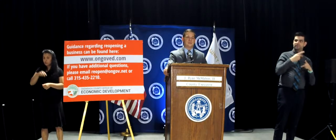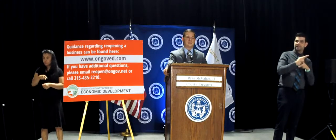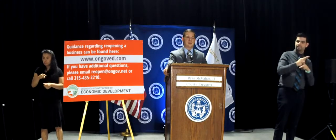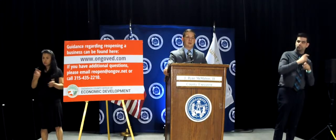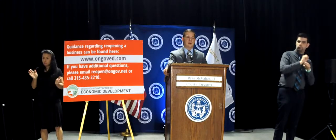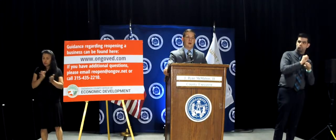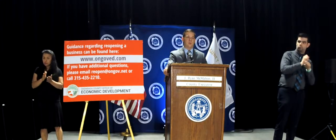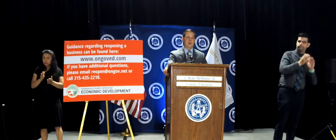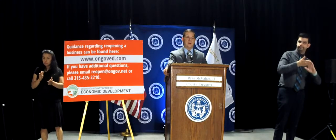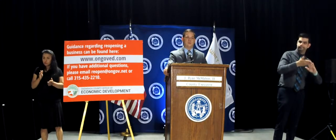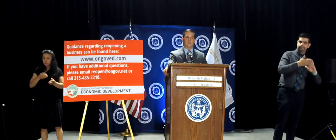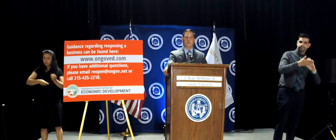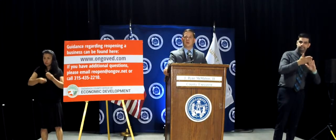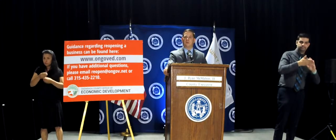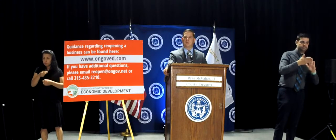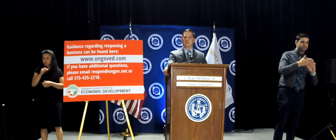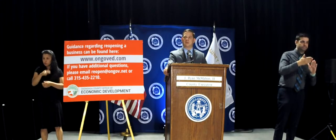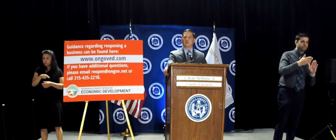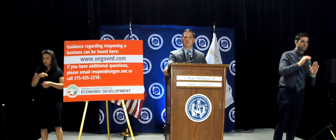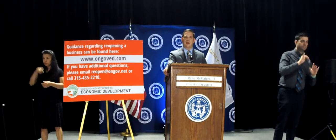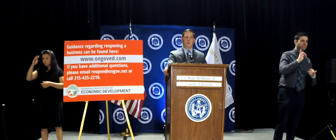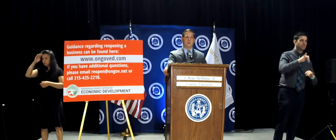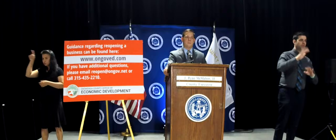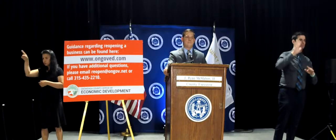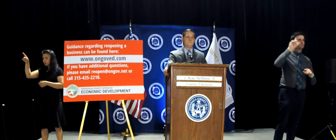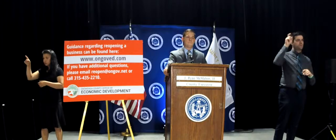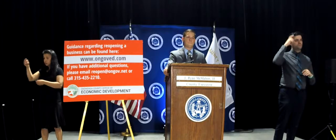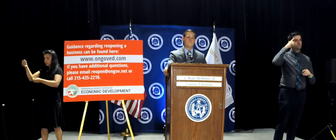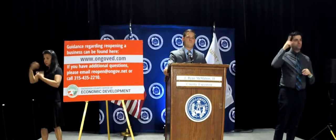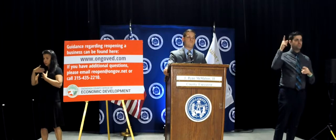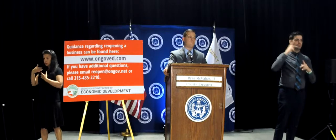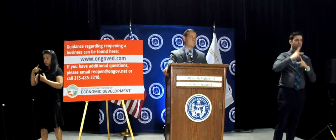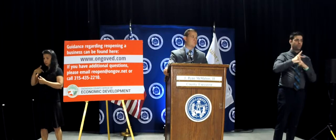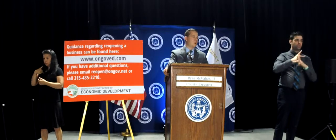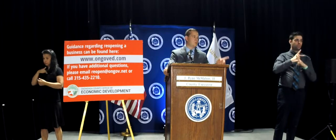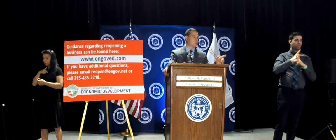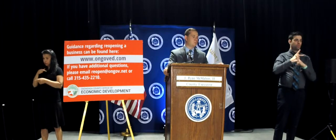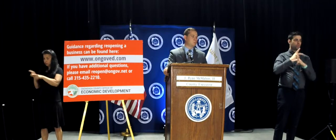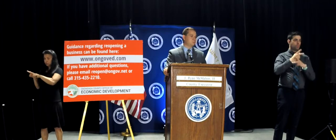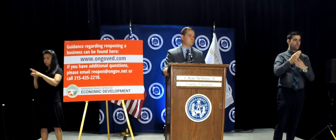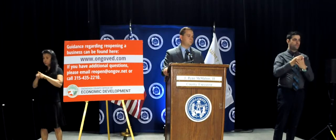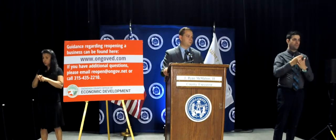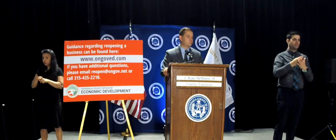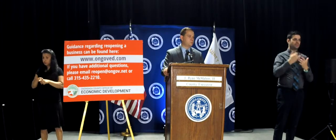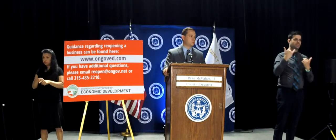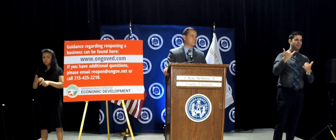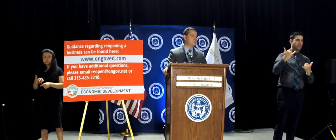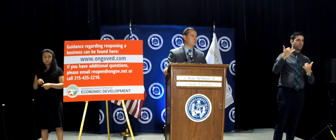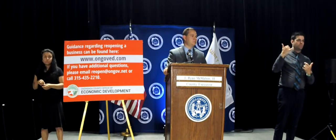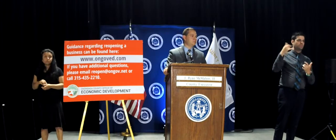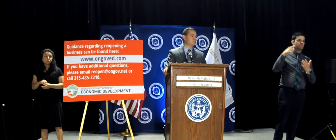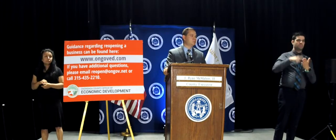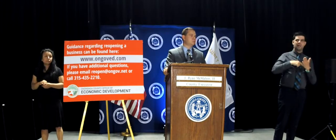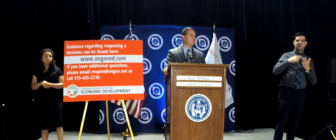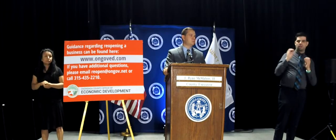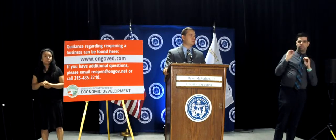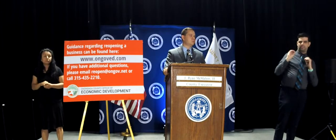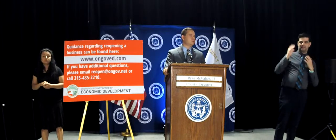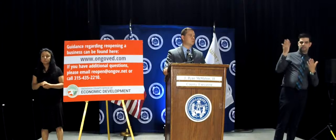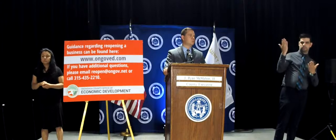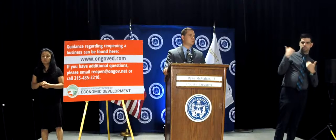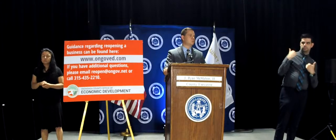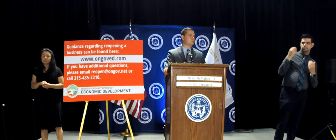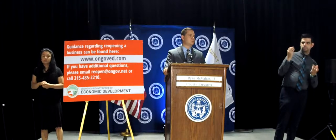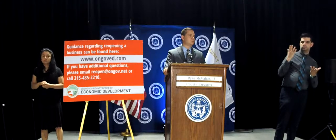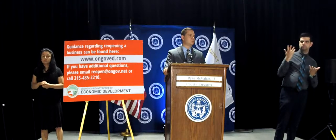if that's how we have to think of it, let's think of it that way. Hi, Michelle. Can you take us through what